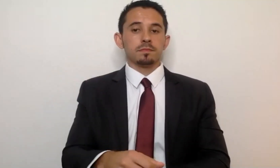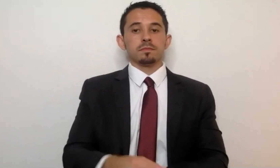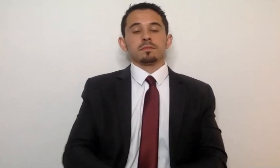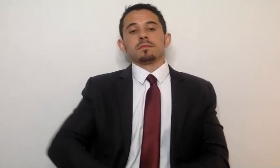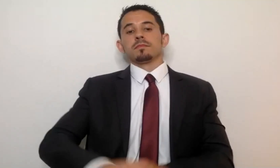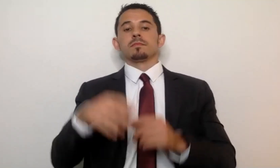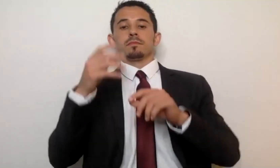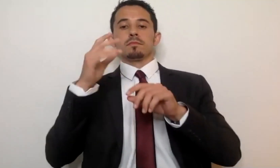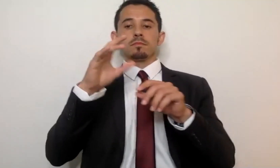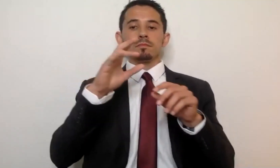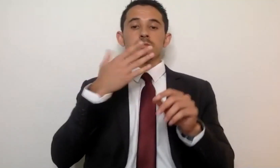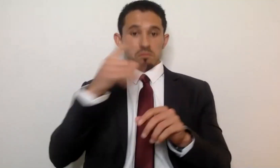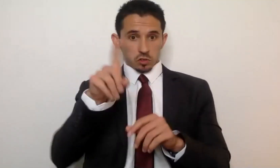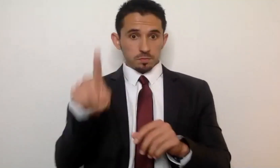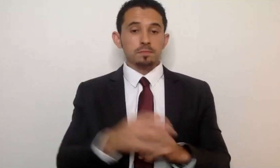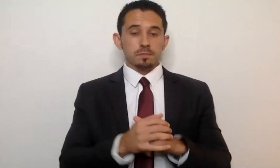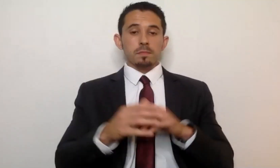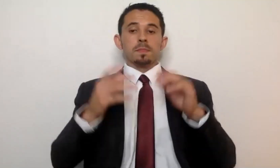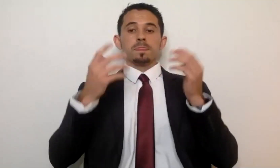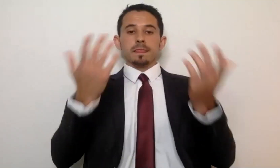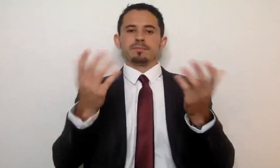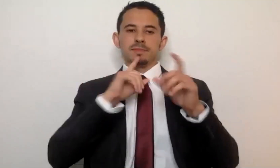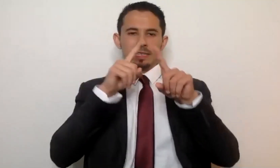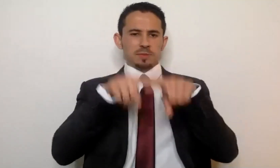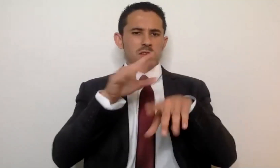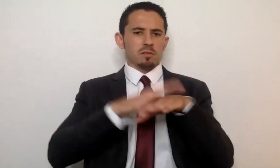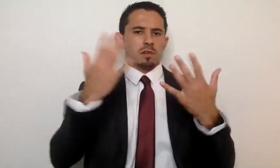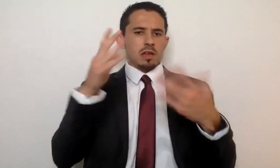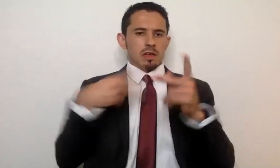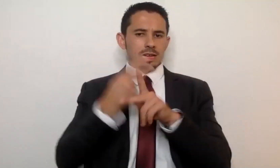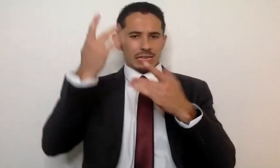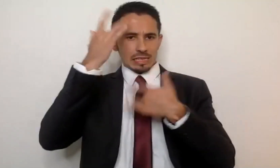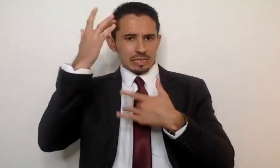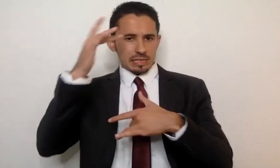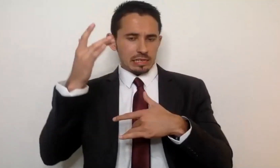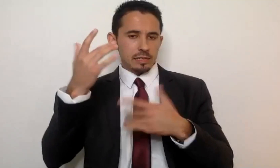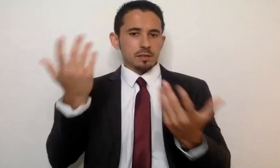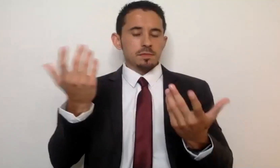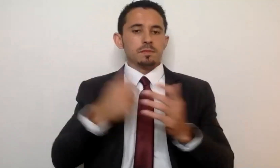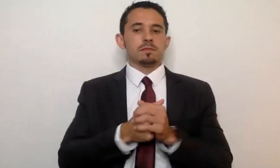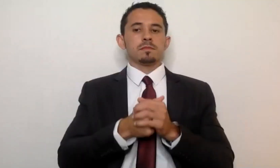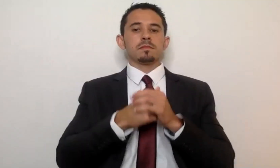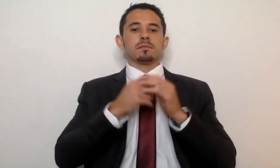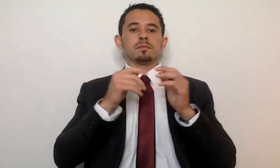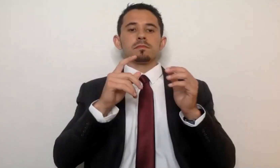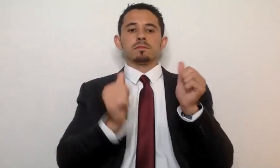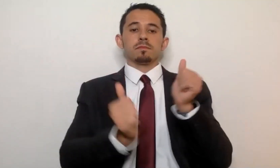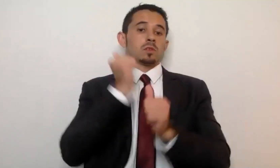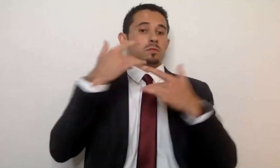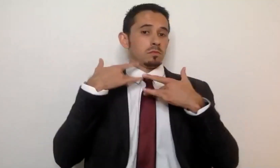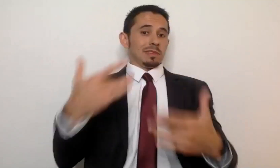antigens? Would you guess they are long-lived or short-lived? Good question. It depends on what kind of disease we're